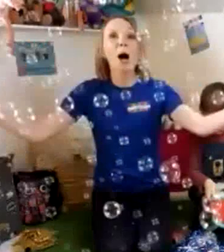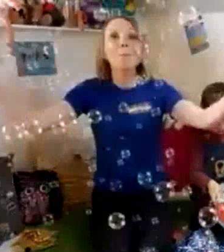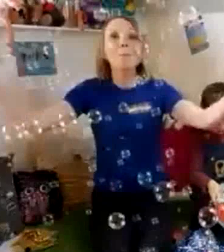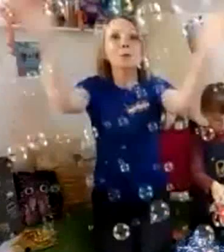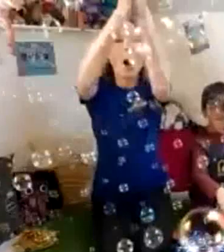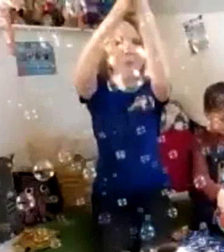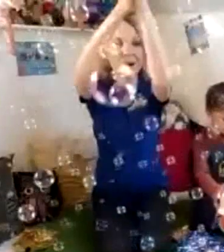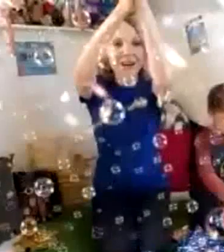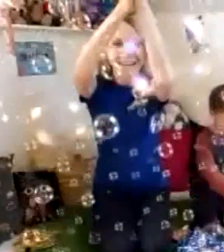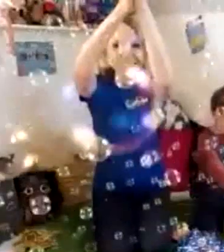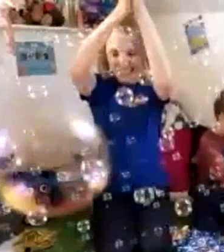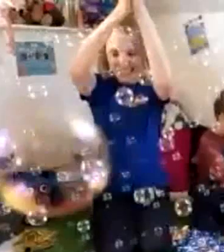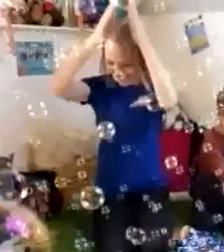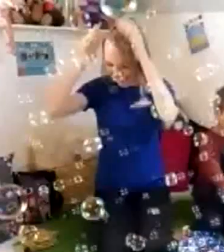bubbles, pop!